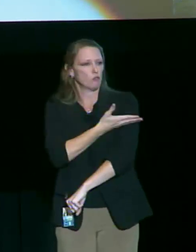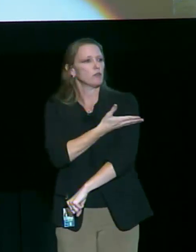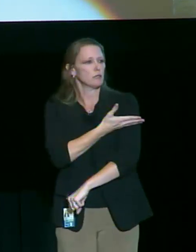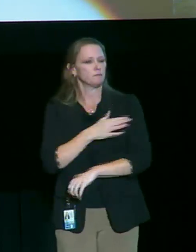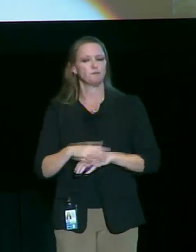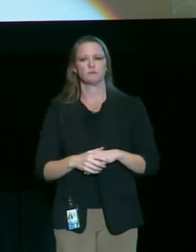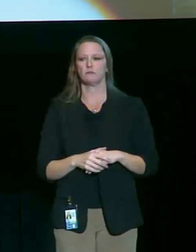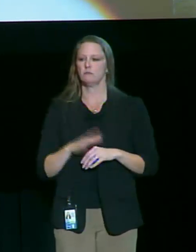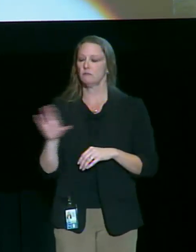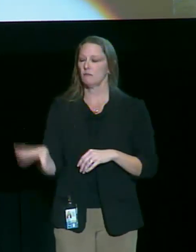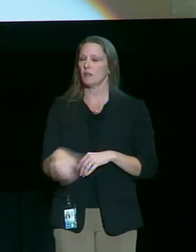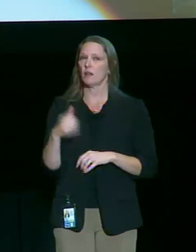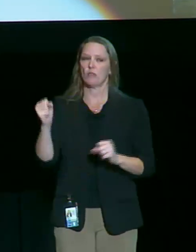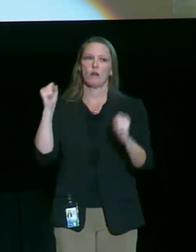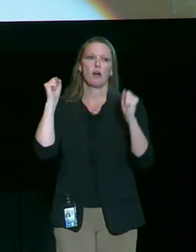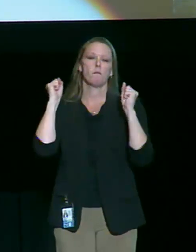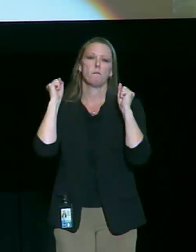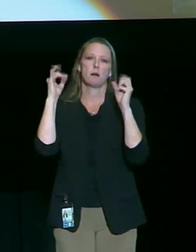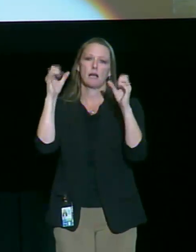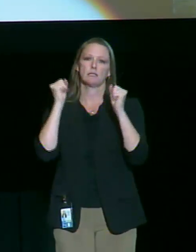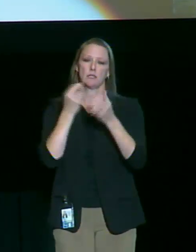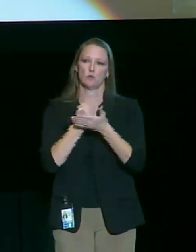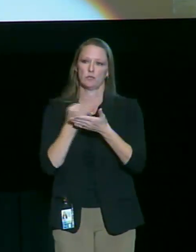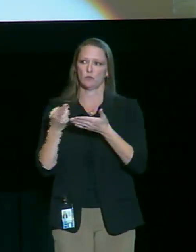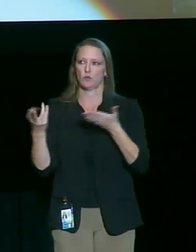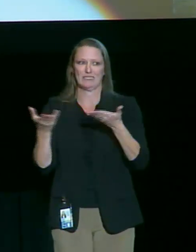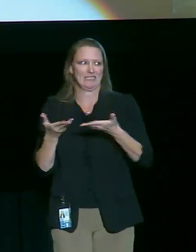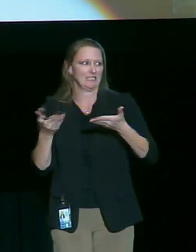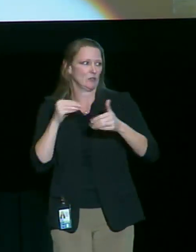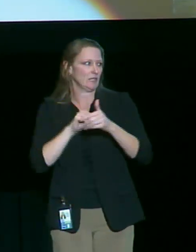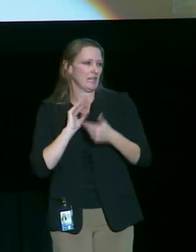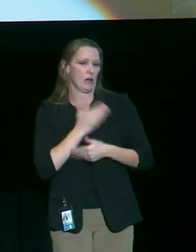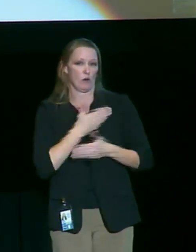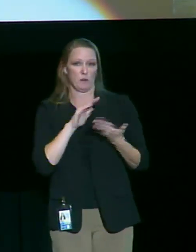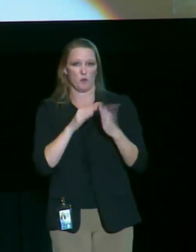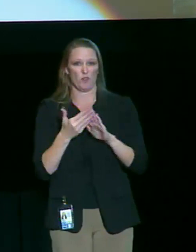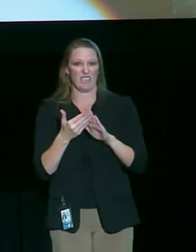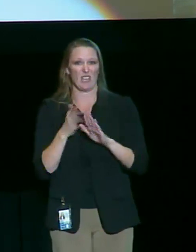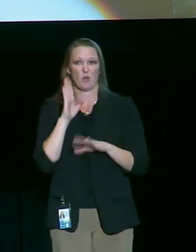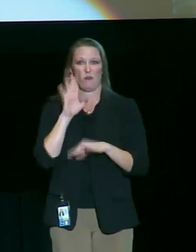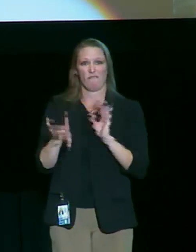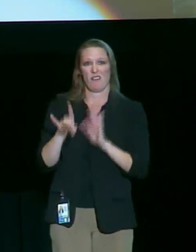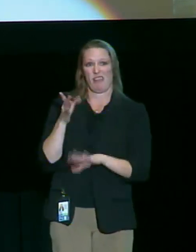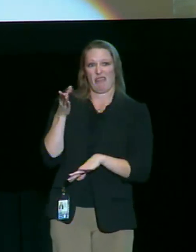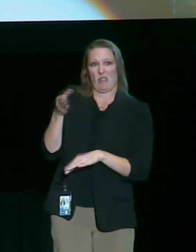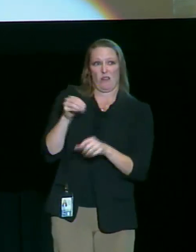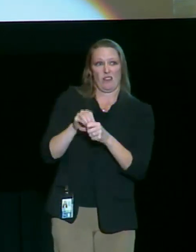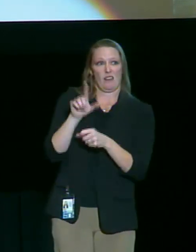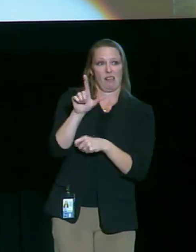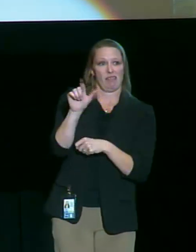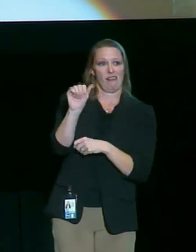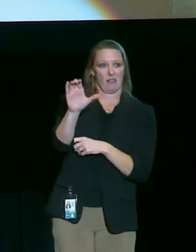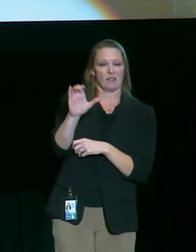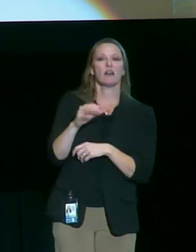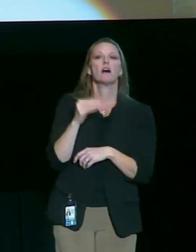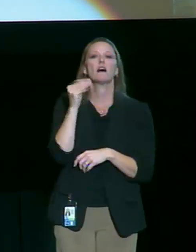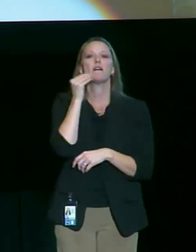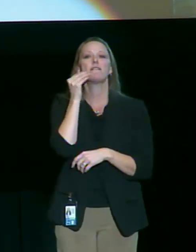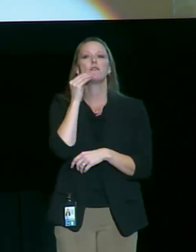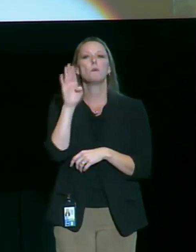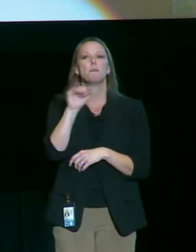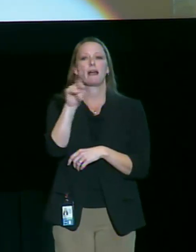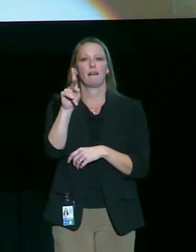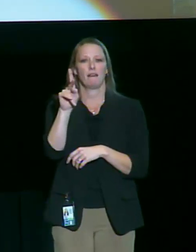Another incredible resource in our community who is also available at the LAC is the Food Bank of Santa Barbara.